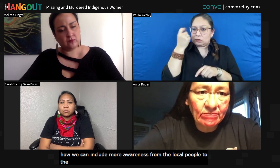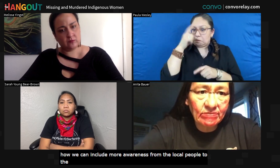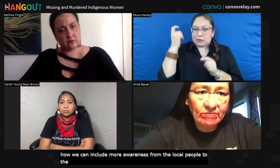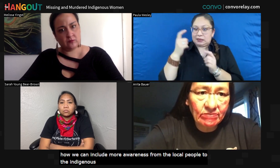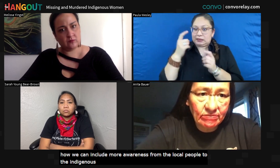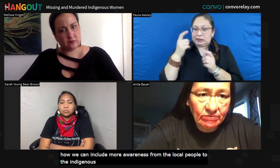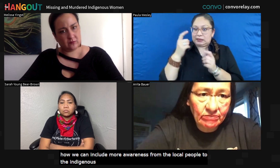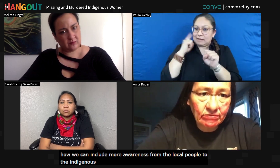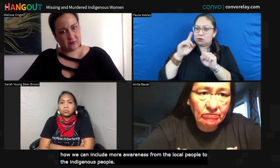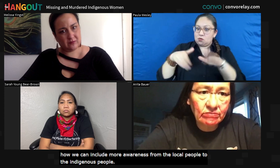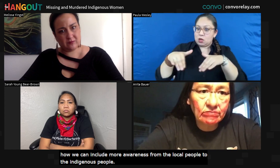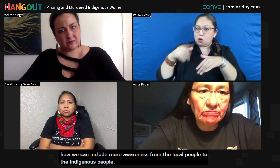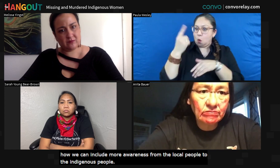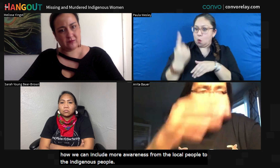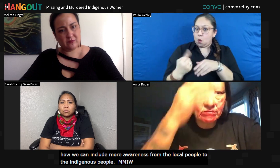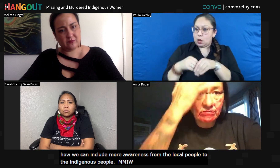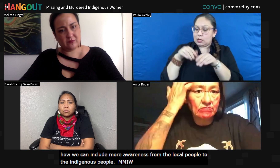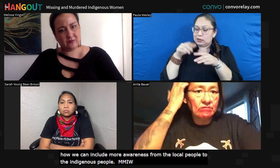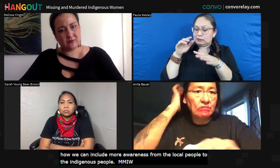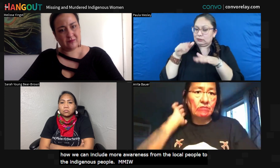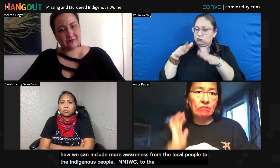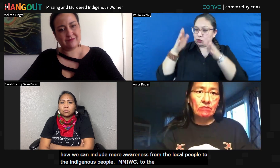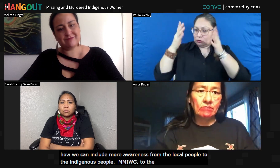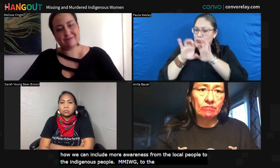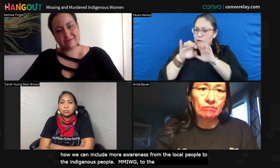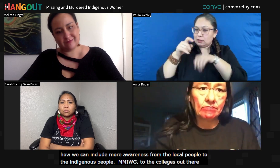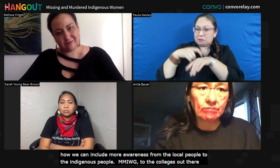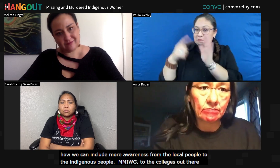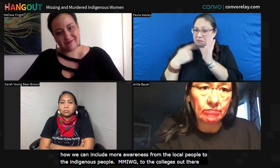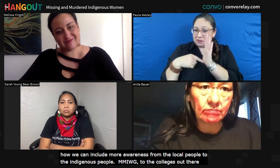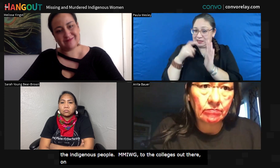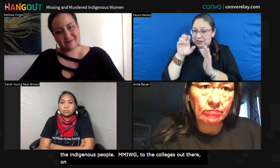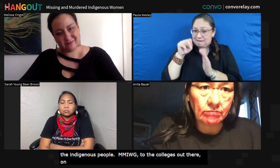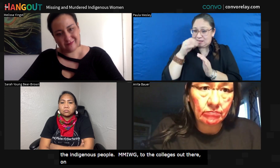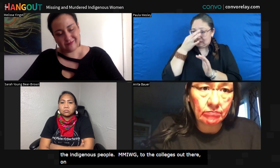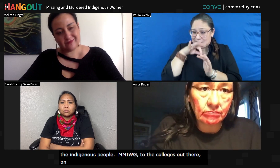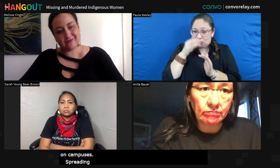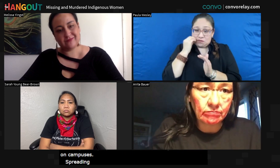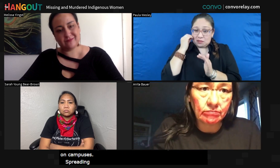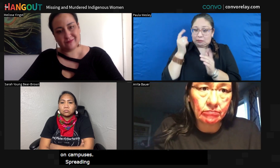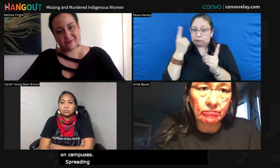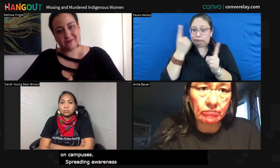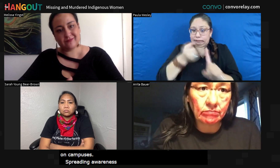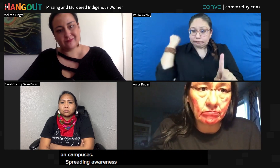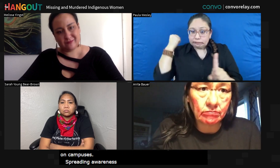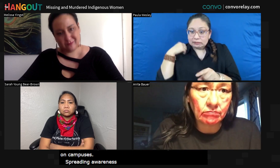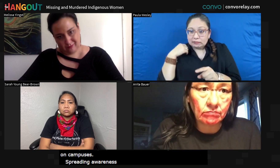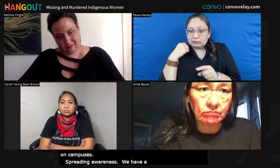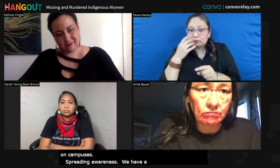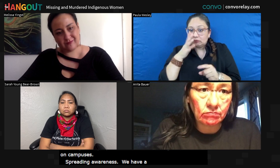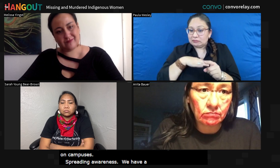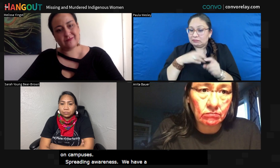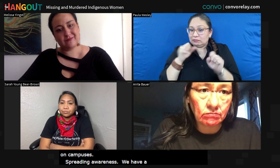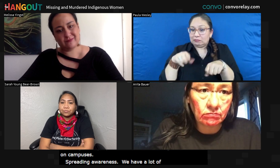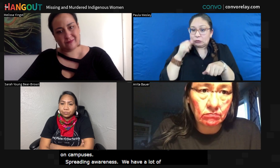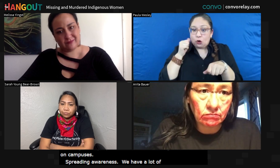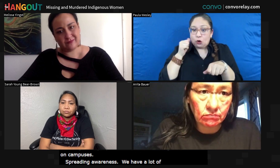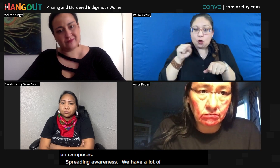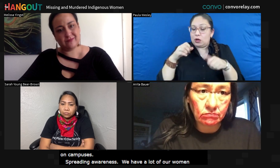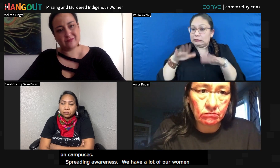colleges out there on campuses, spreading awareness, because we have a lot of our women that walk around alone. And even just if their home is